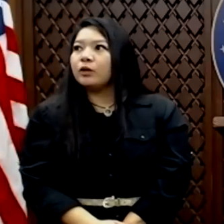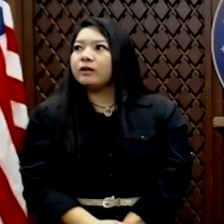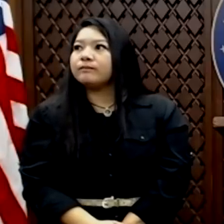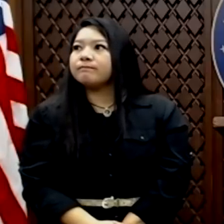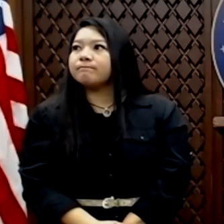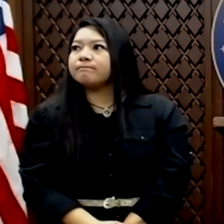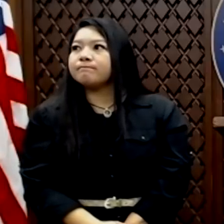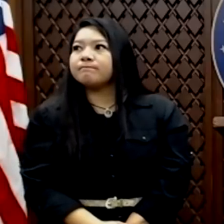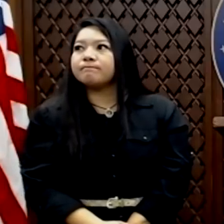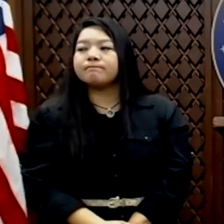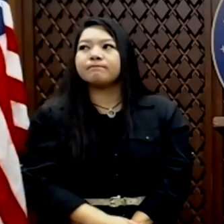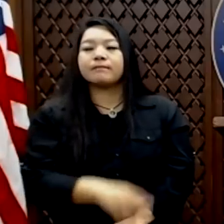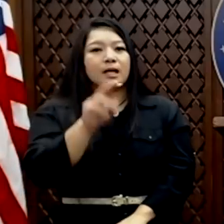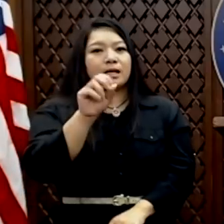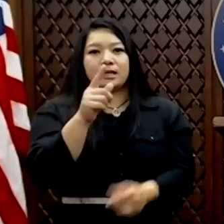Nick?